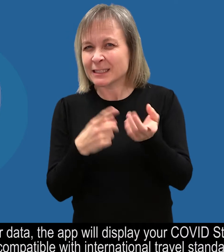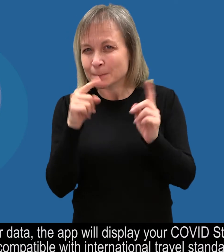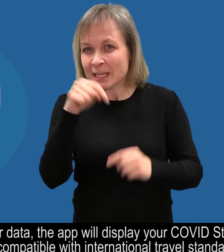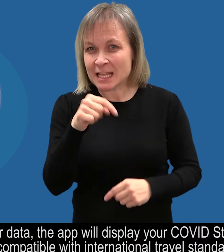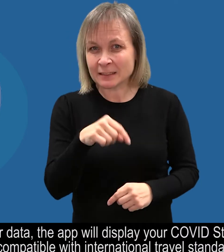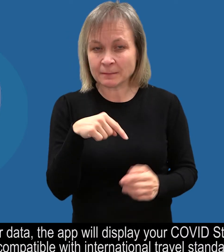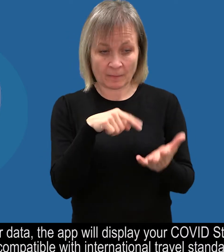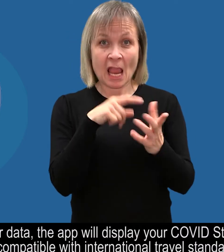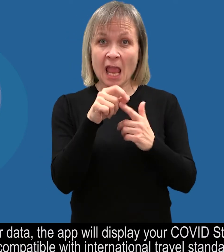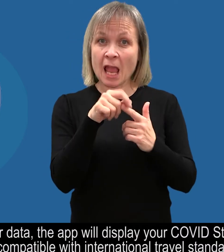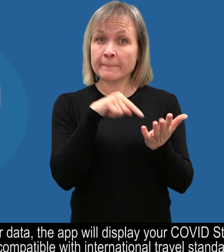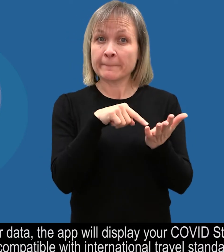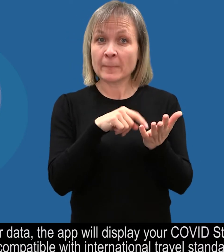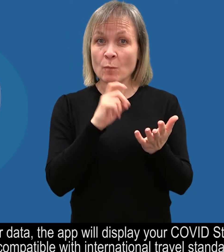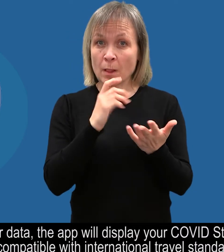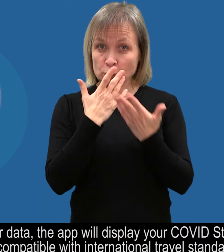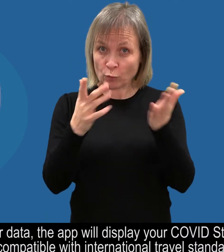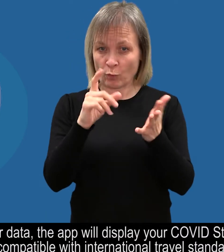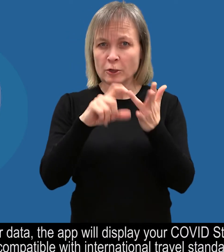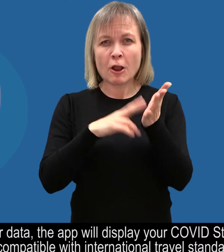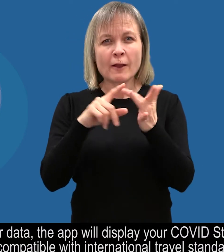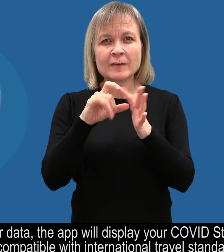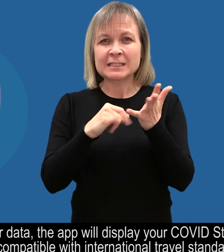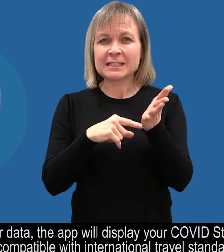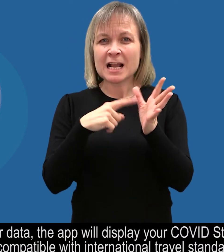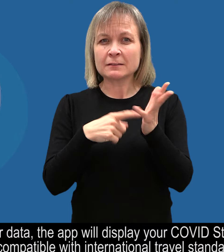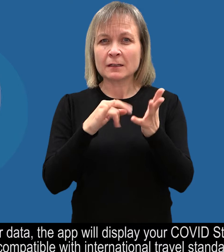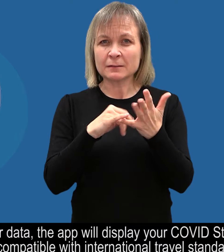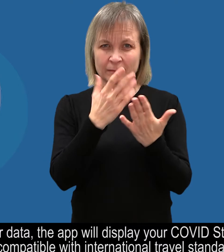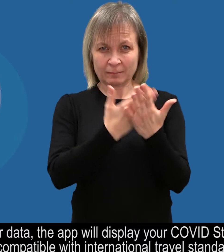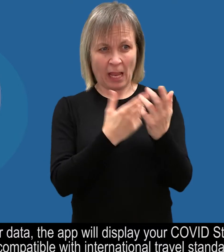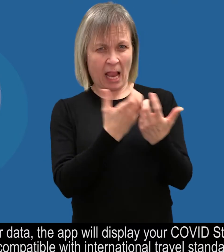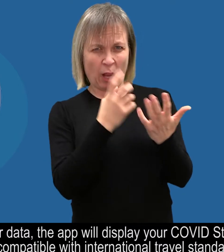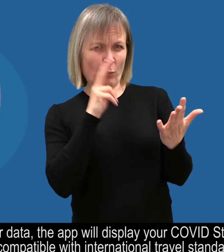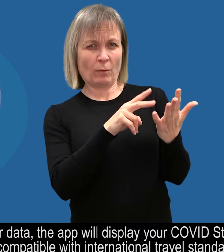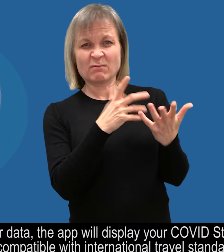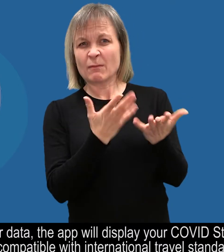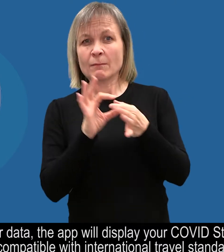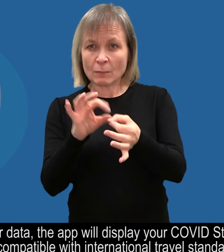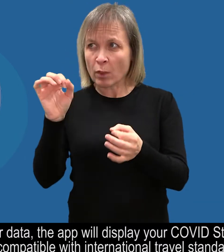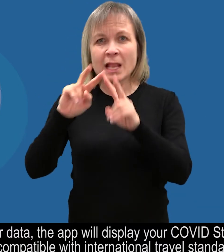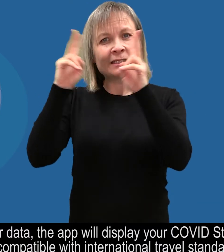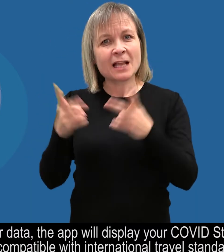On the basis of your data, the app will display your COVID status in a format that is compatible with international travel